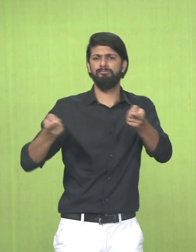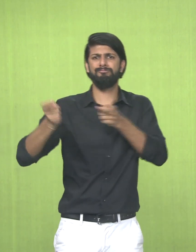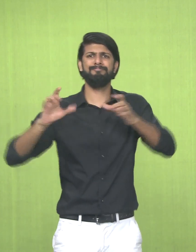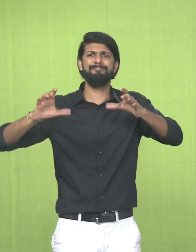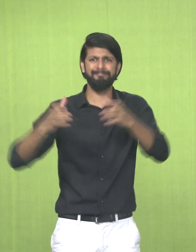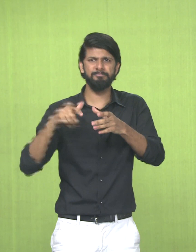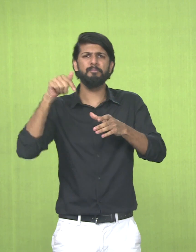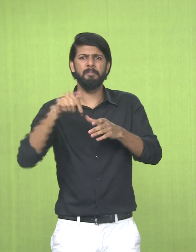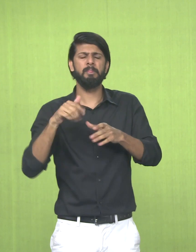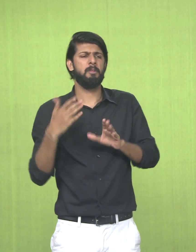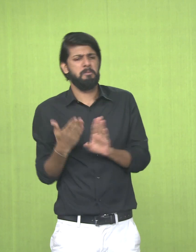from the Madras regiment